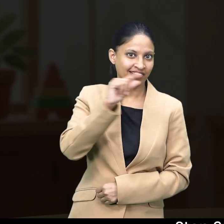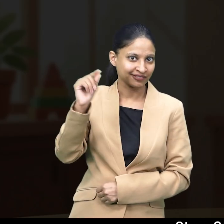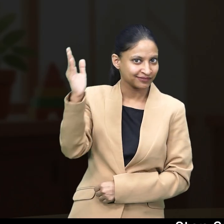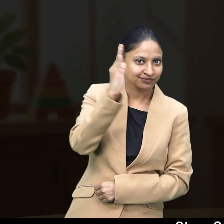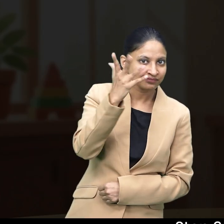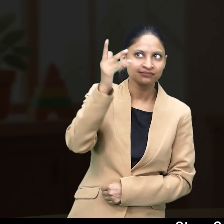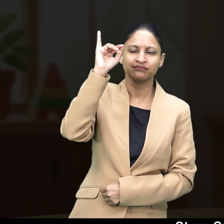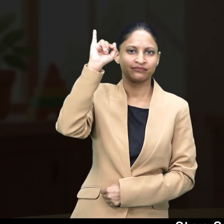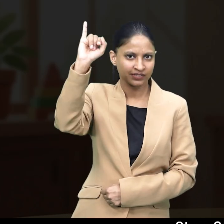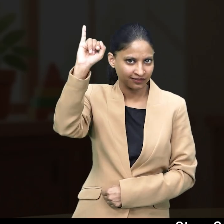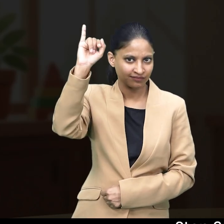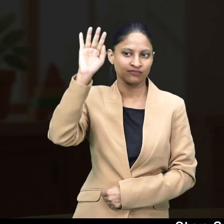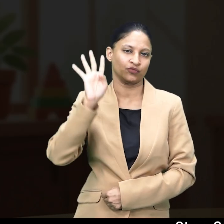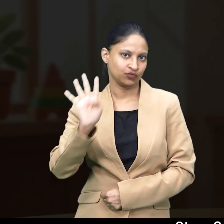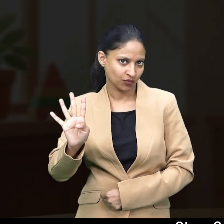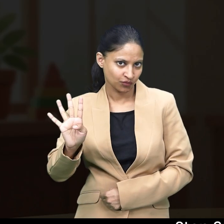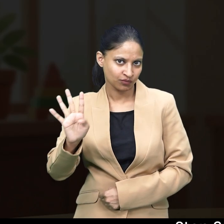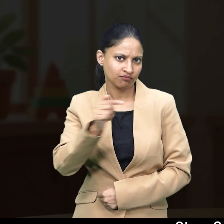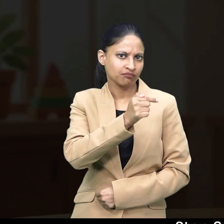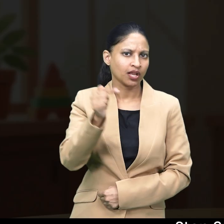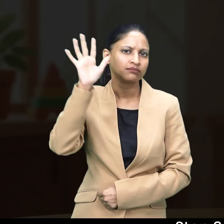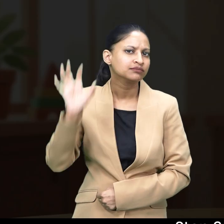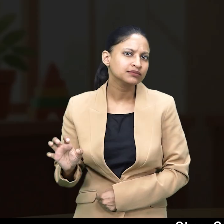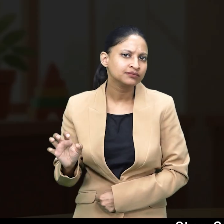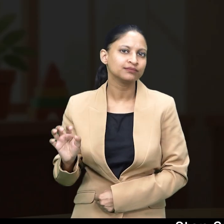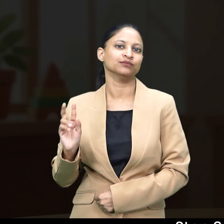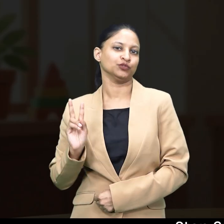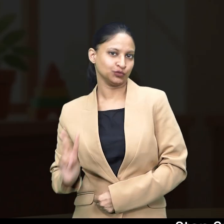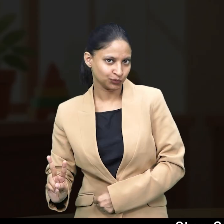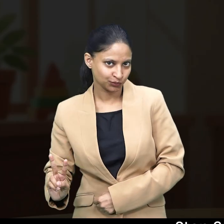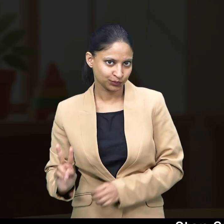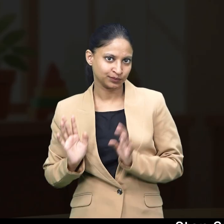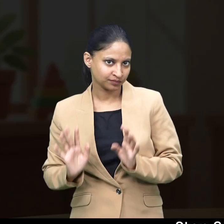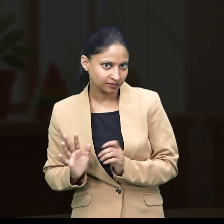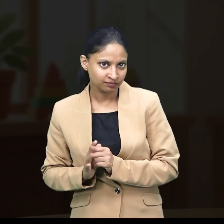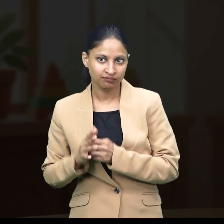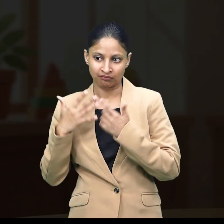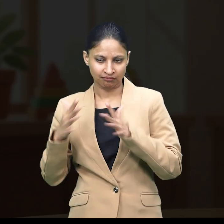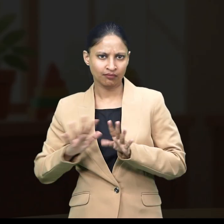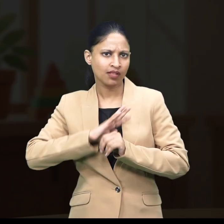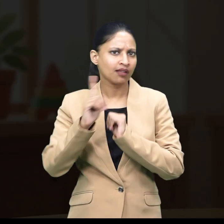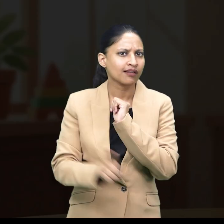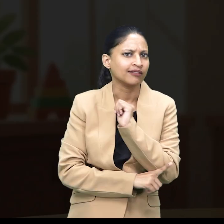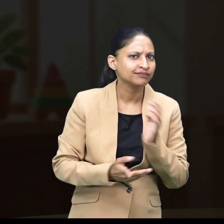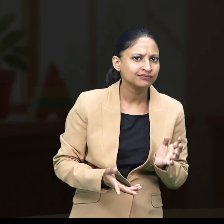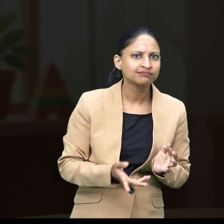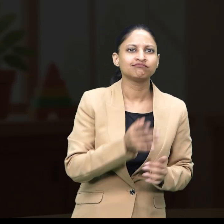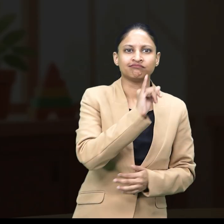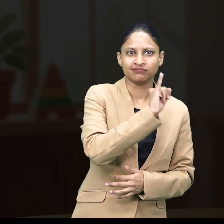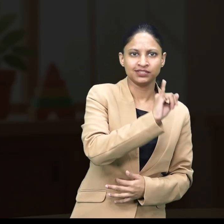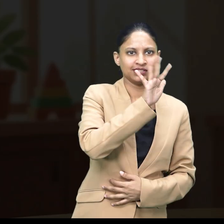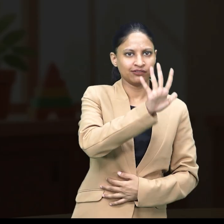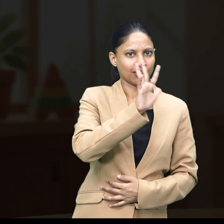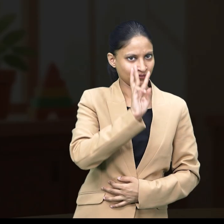3. Hundreds place. 6 minus 4 equals to 2. So,